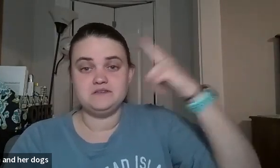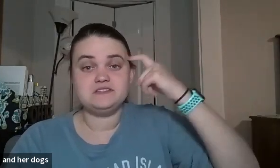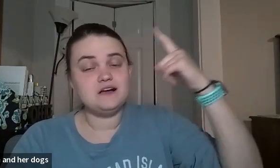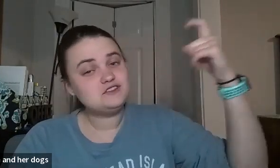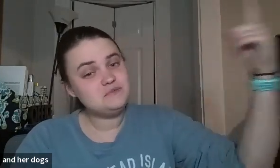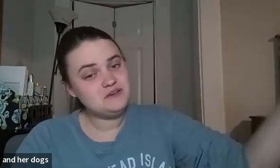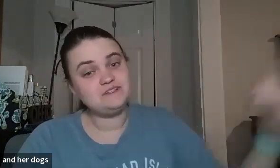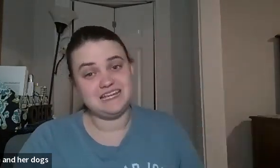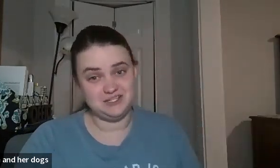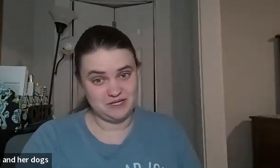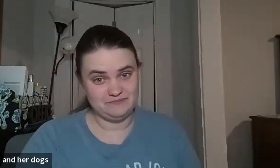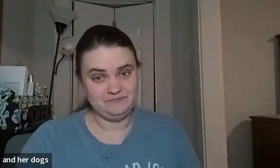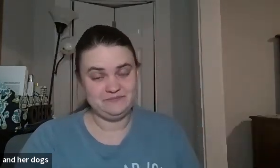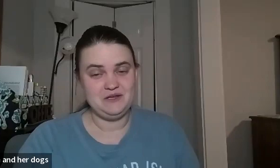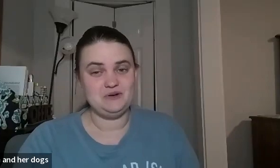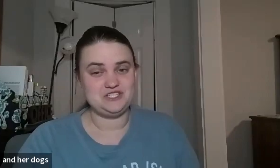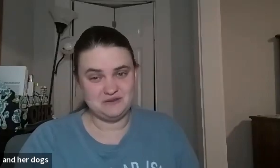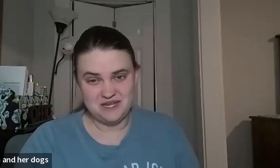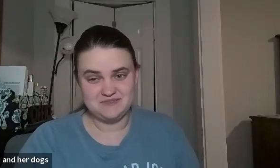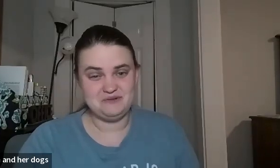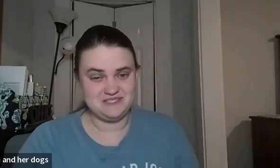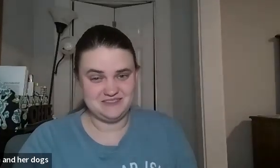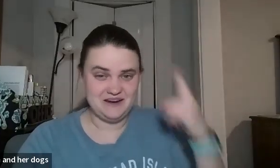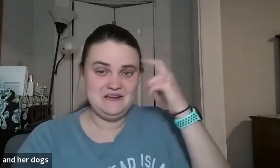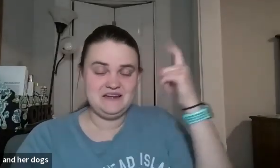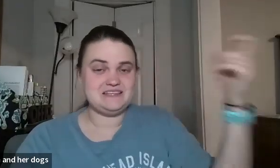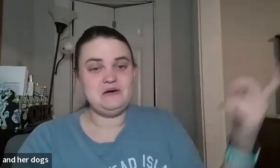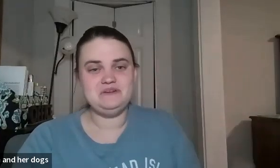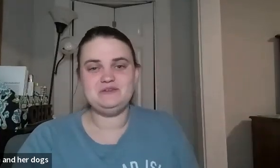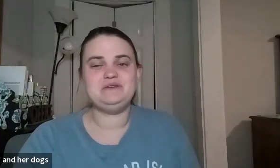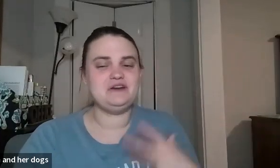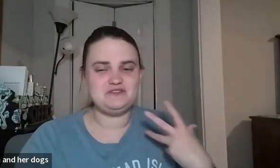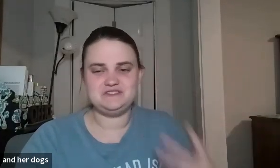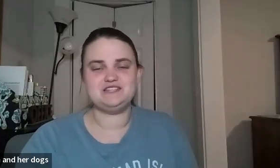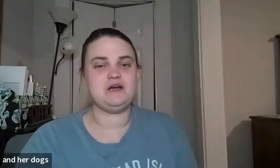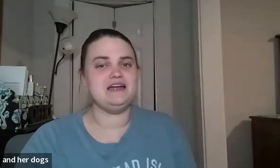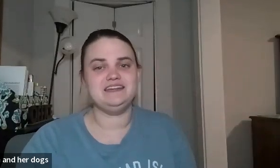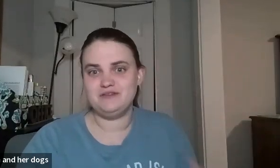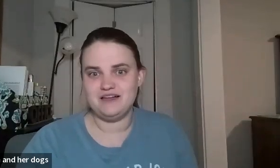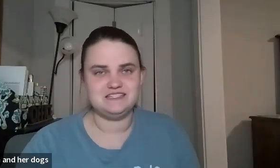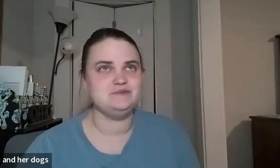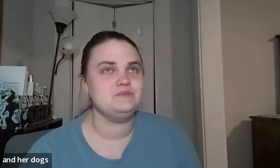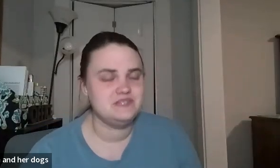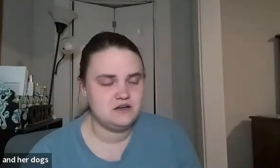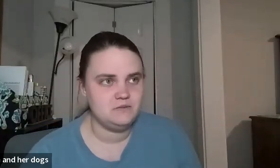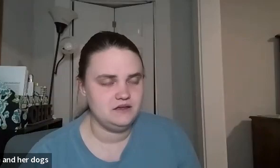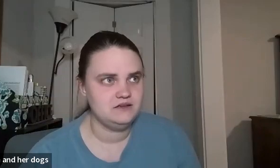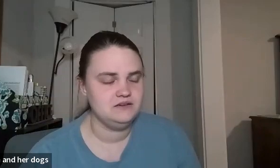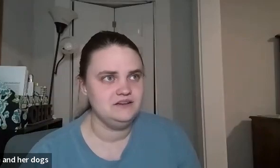This also can be for daydream, which sometimes I will sit there because it'll be one of those days where I didn't get a lot of sleep. So I'm sitting there and I'm like,